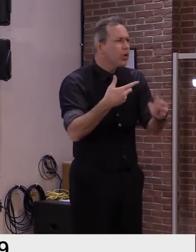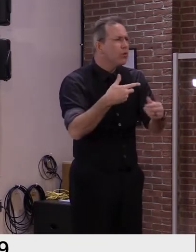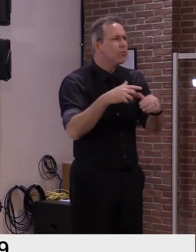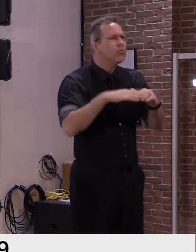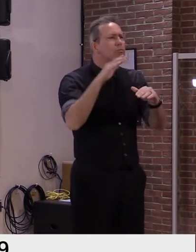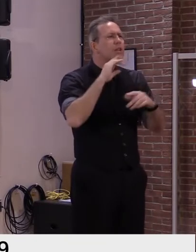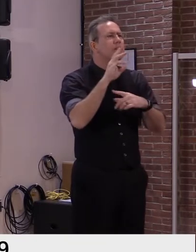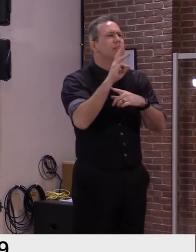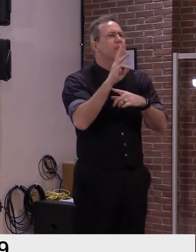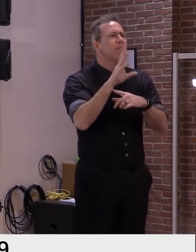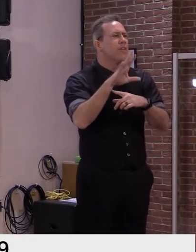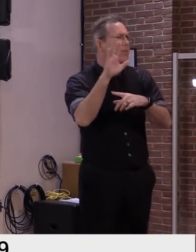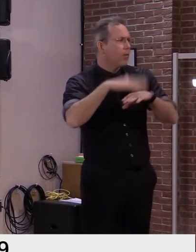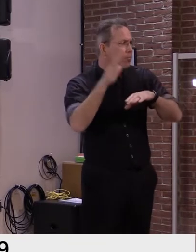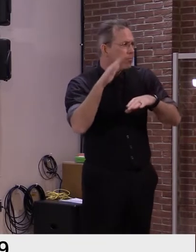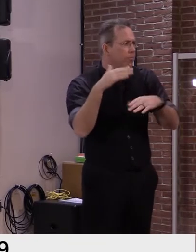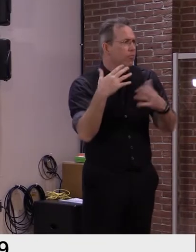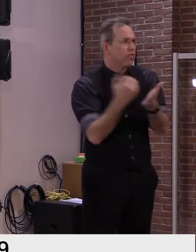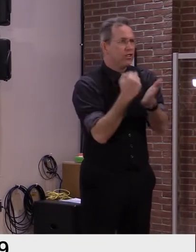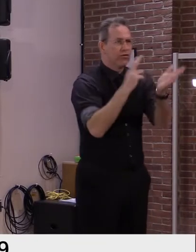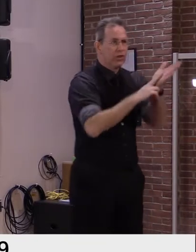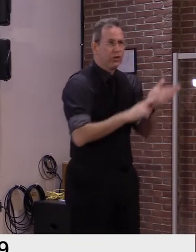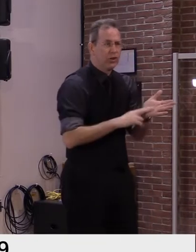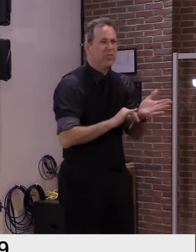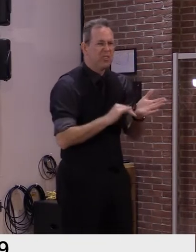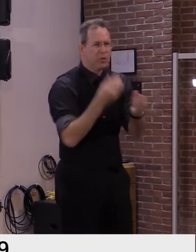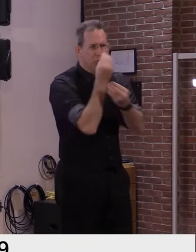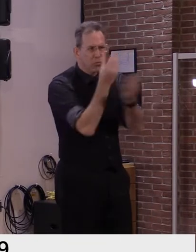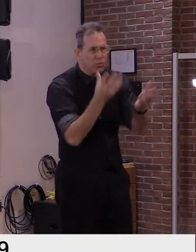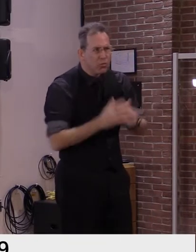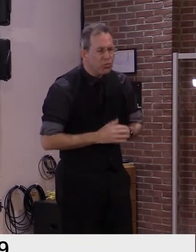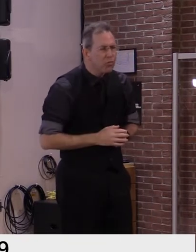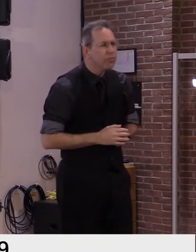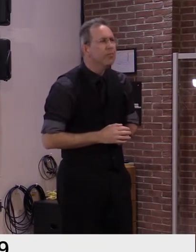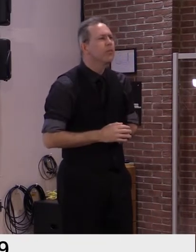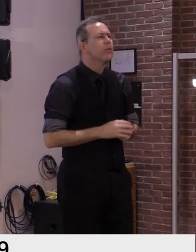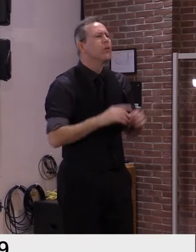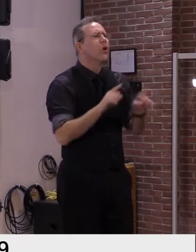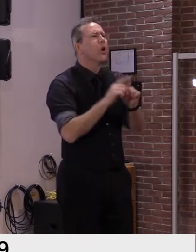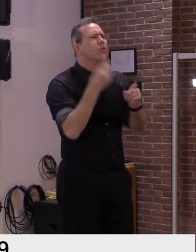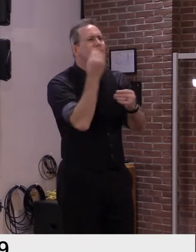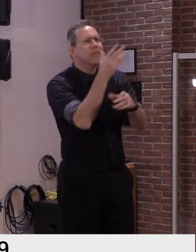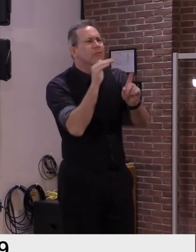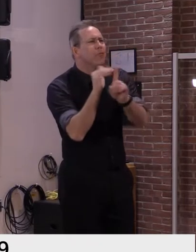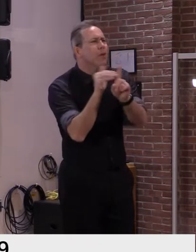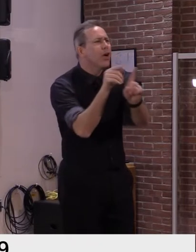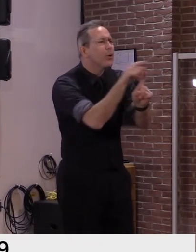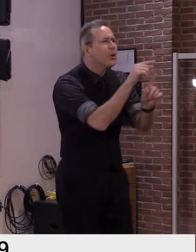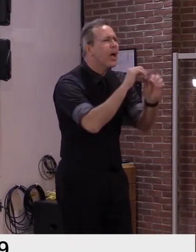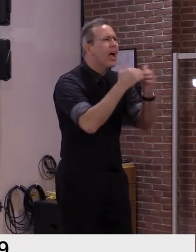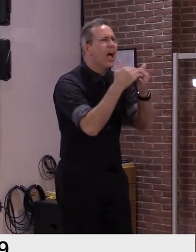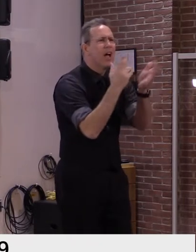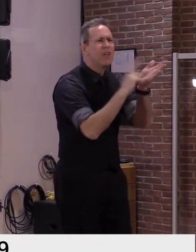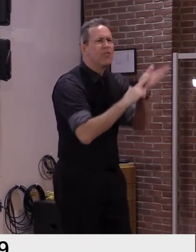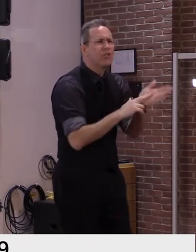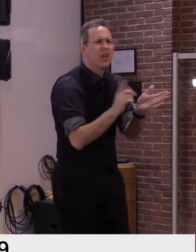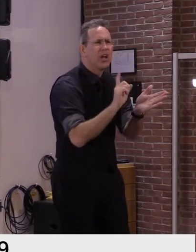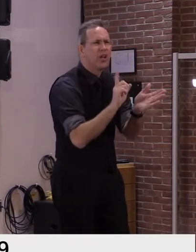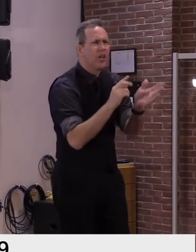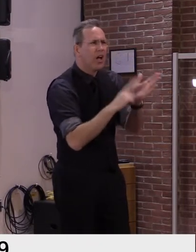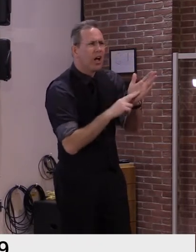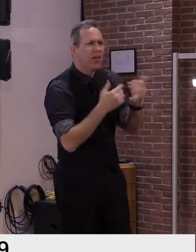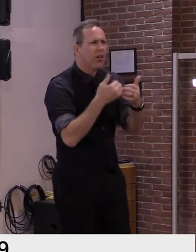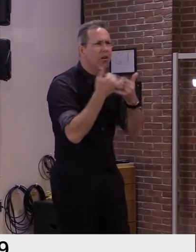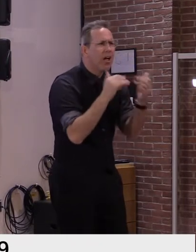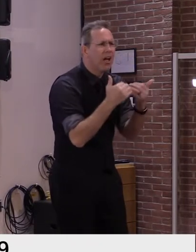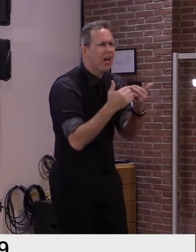I'll also remind folks of various ways you can make an appointment. Next, I'll provide an overall update